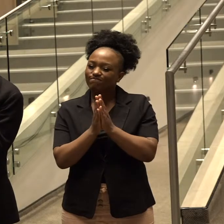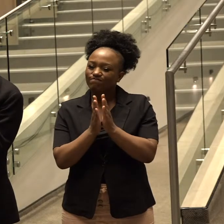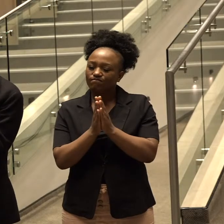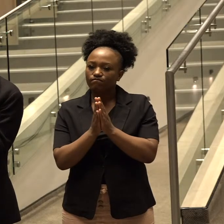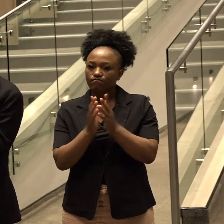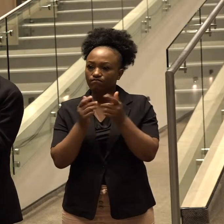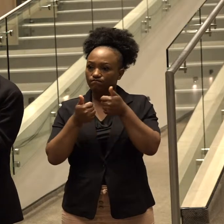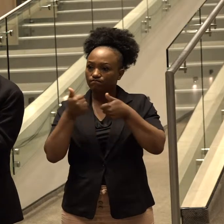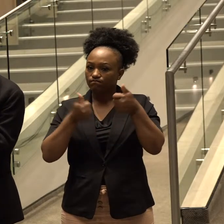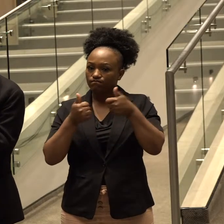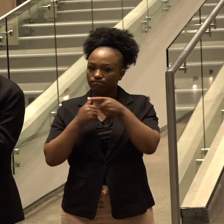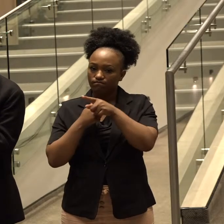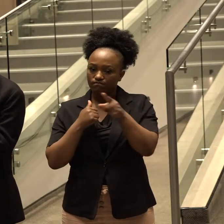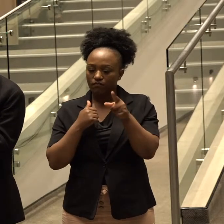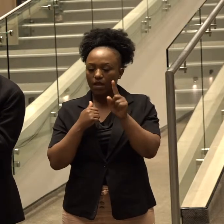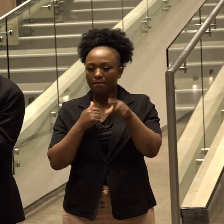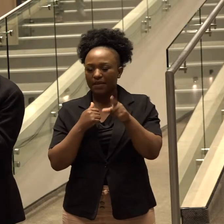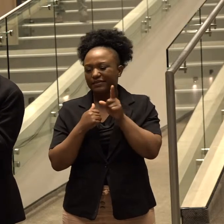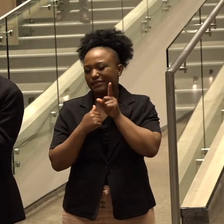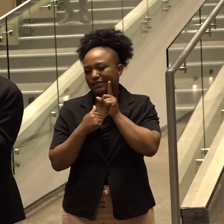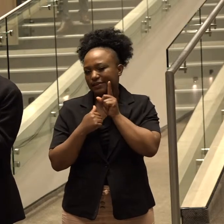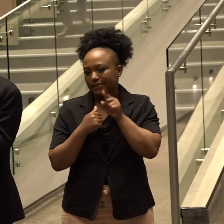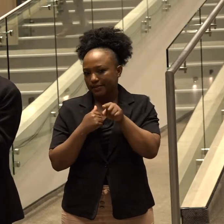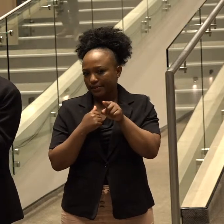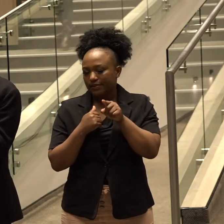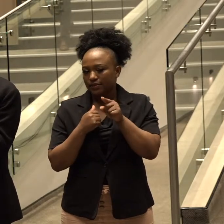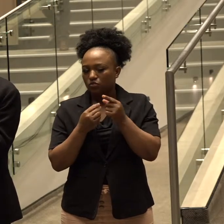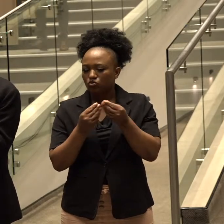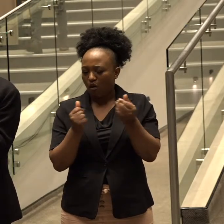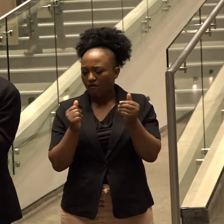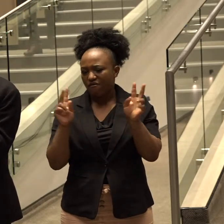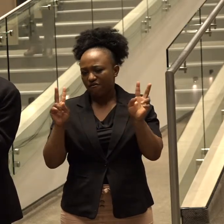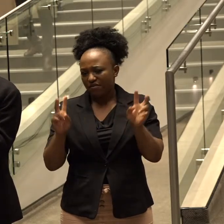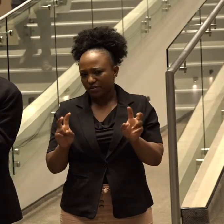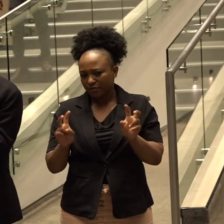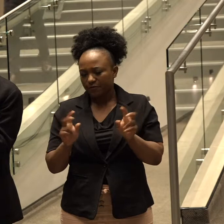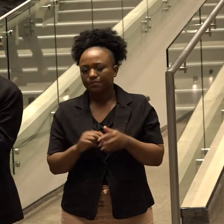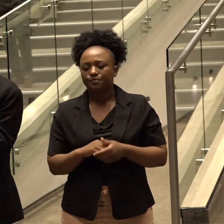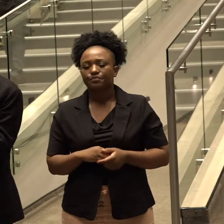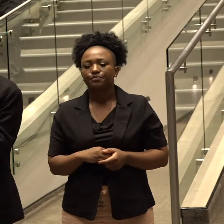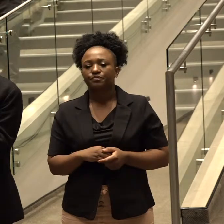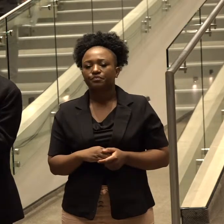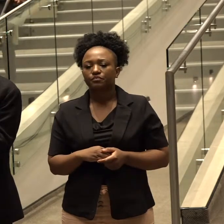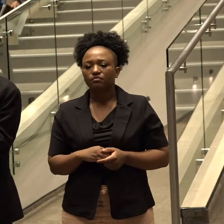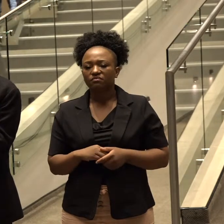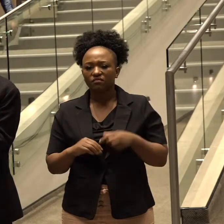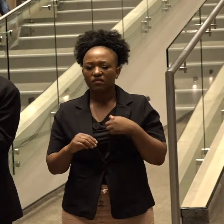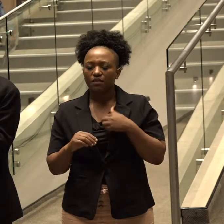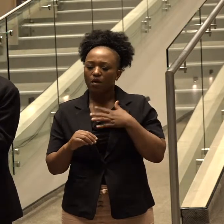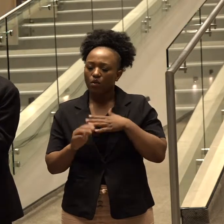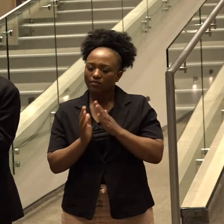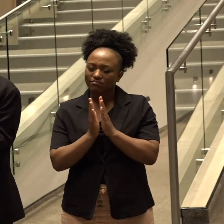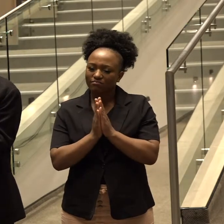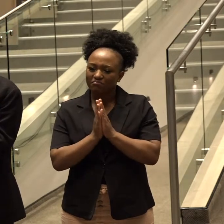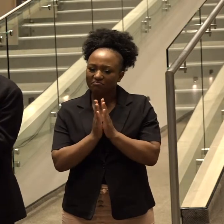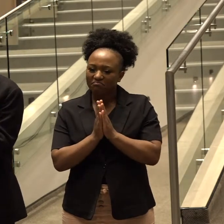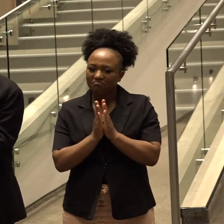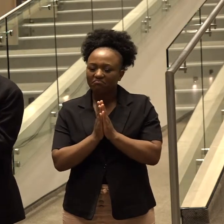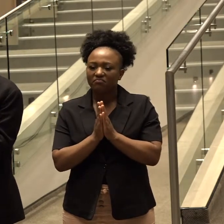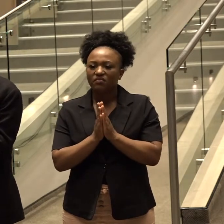to look into that issue and I want to make a humble request